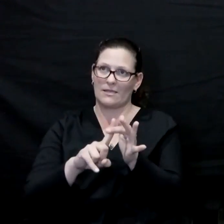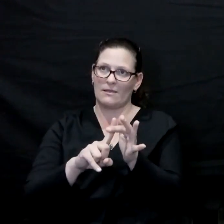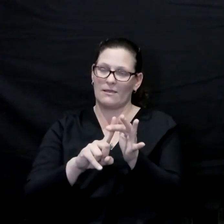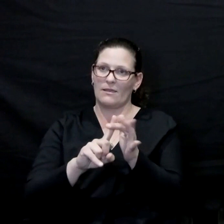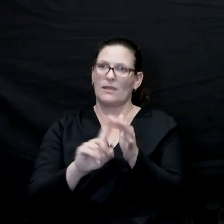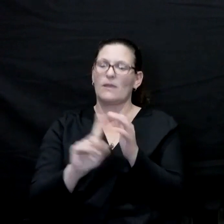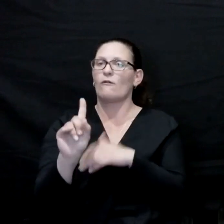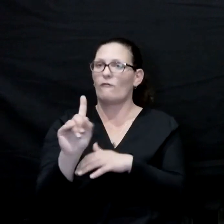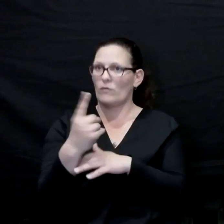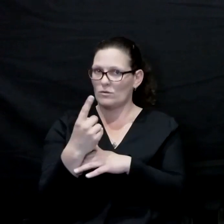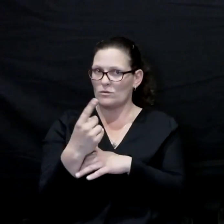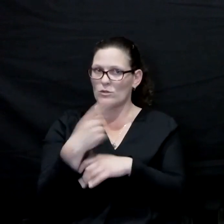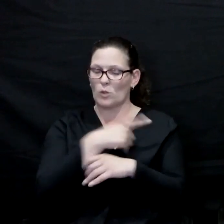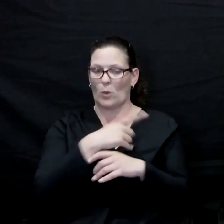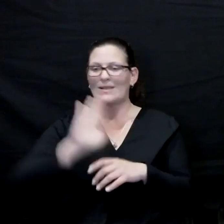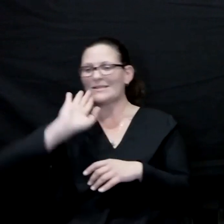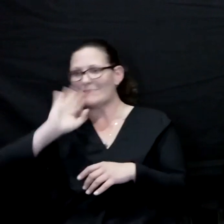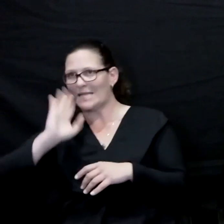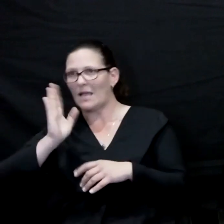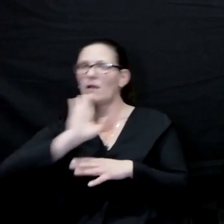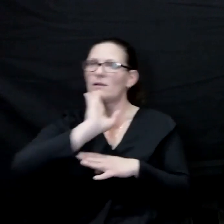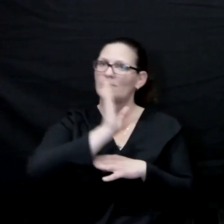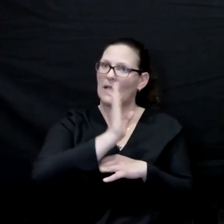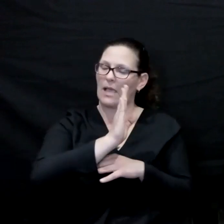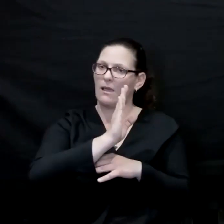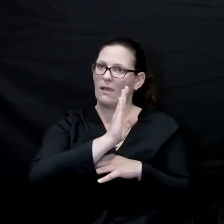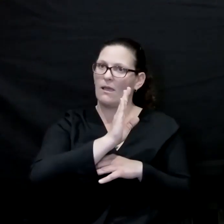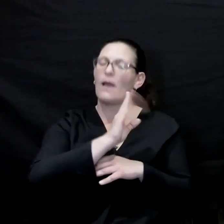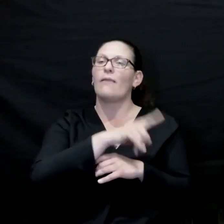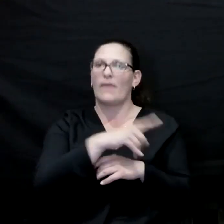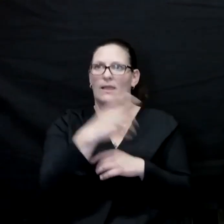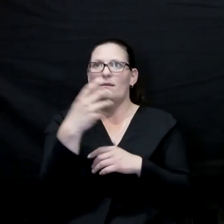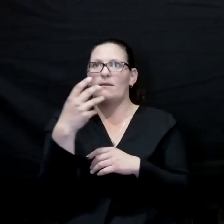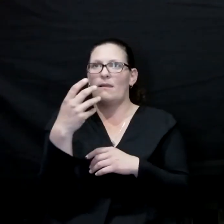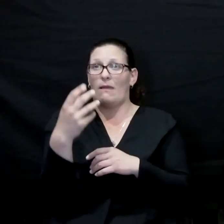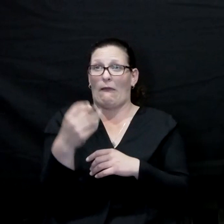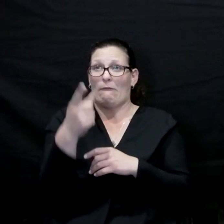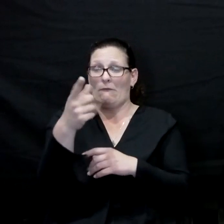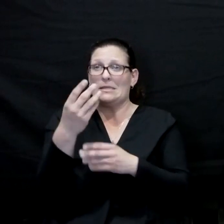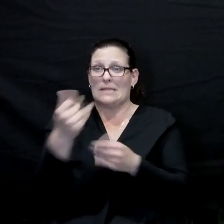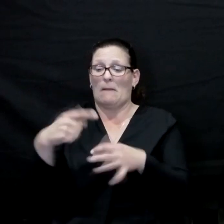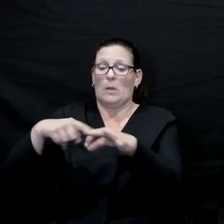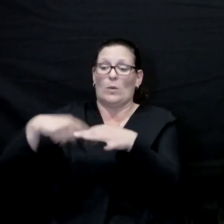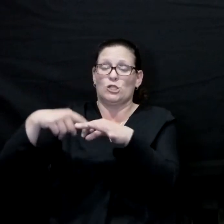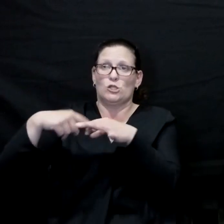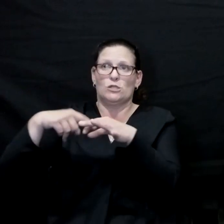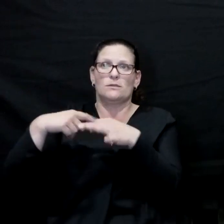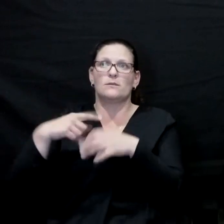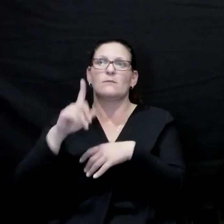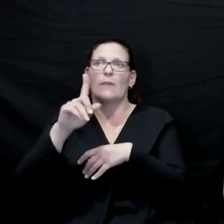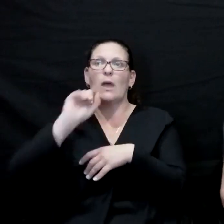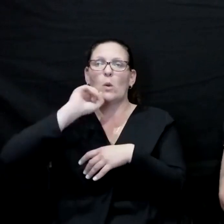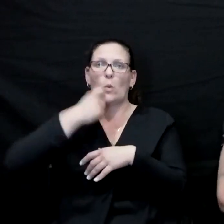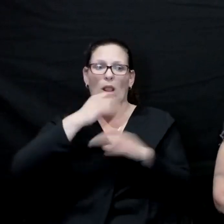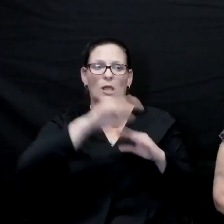VRI to hear one speaker and then another. I do have some questions that I'll put through, but we'll hear from Grace now,